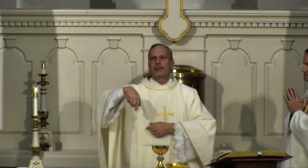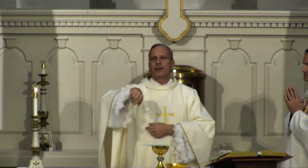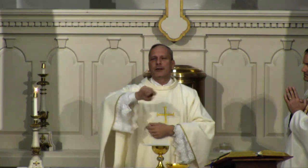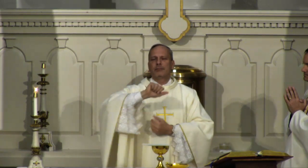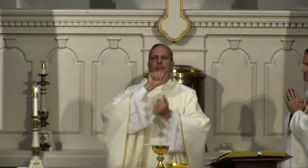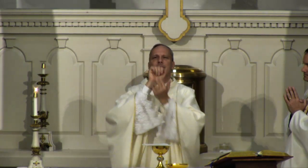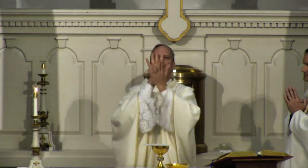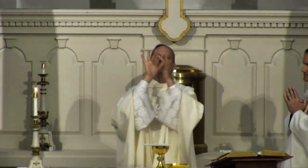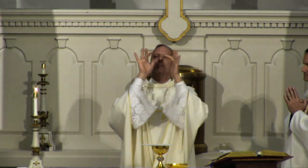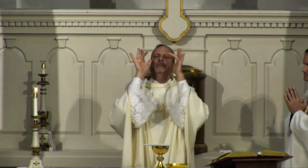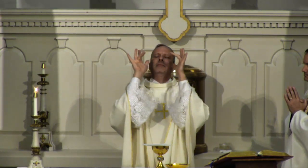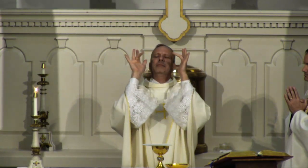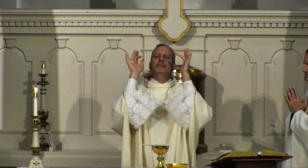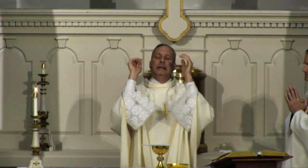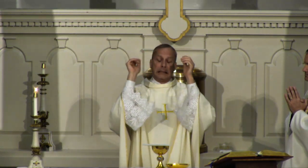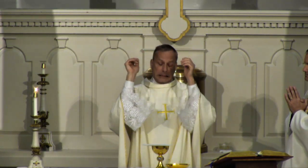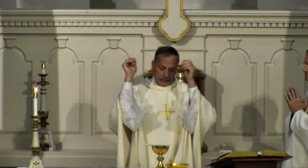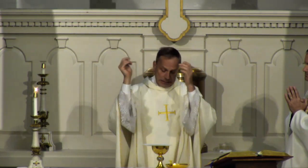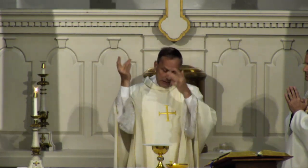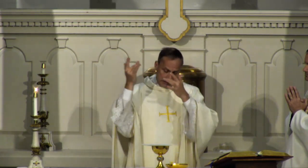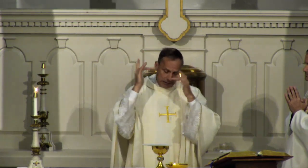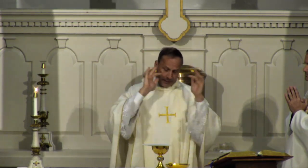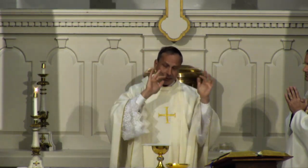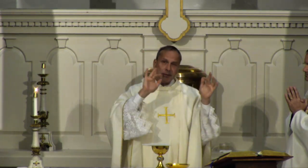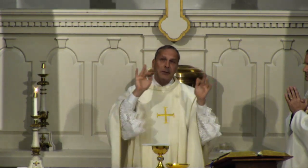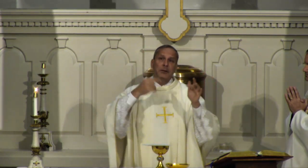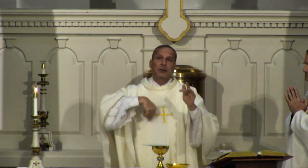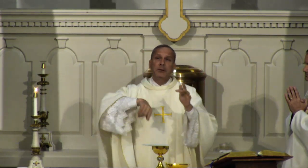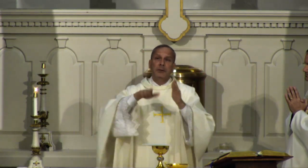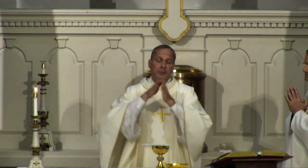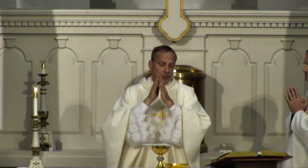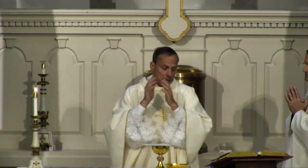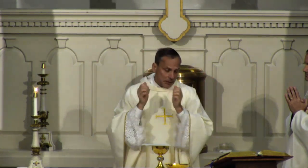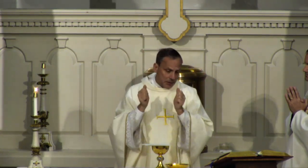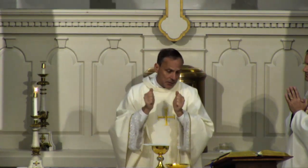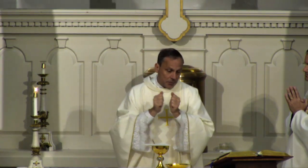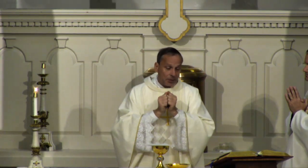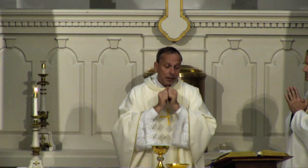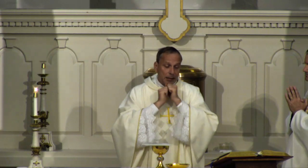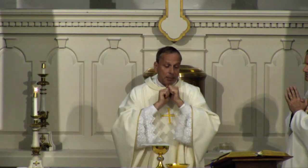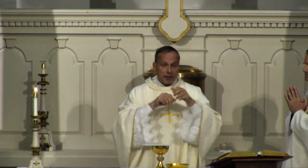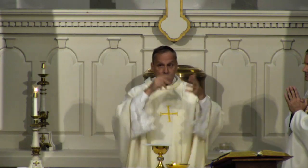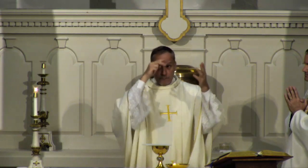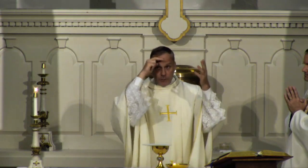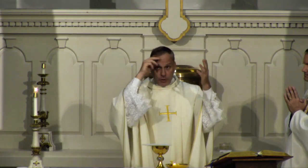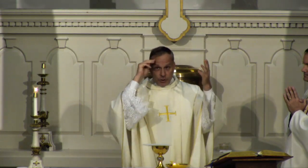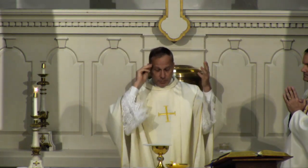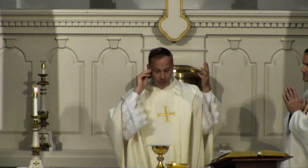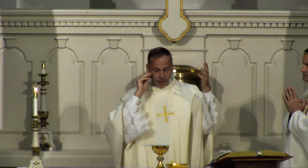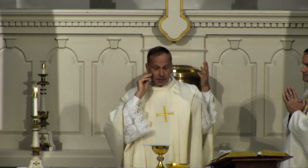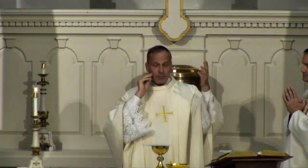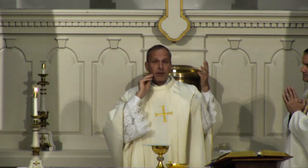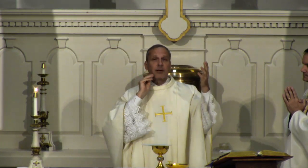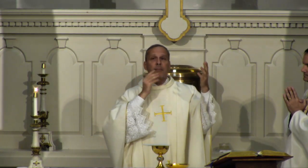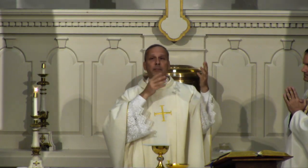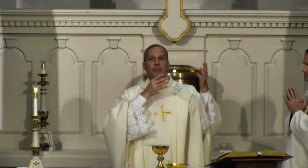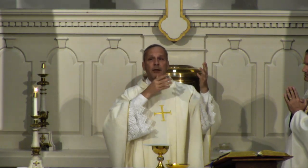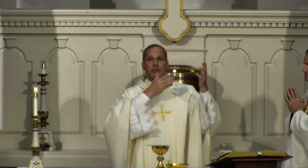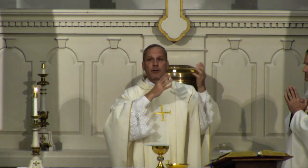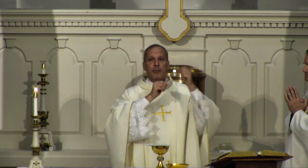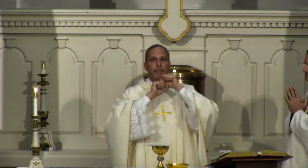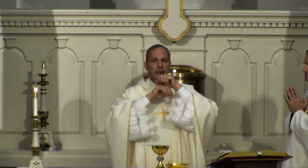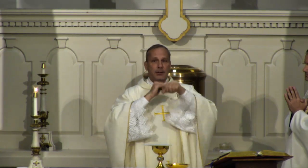mercy. Welcome them into the light of your face. Have mercy on us all, we pray, that with the Blessed Virgin